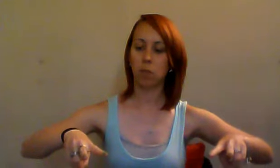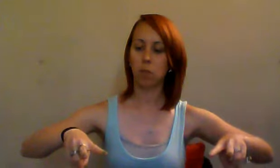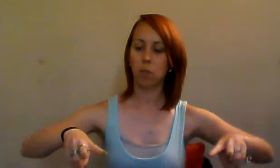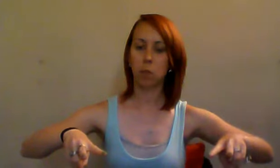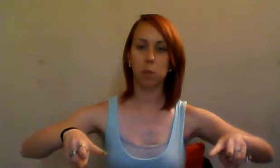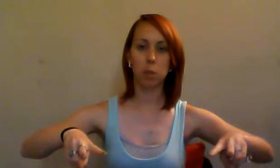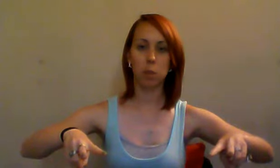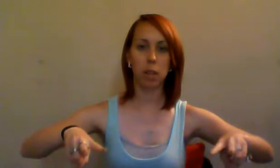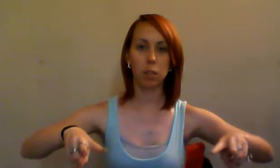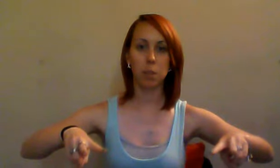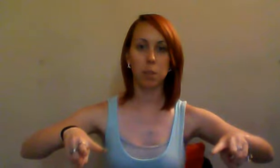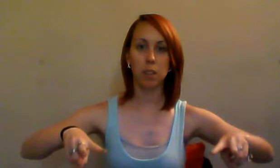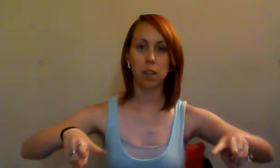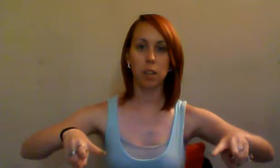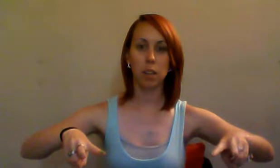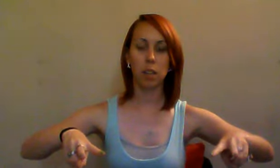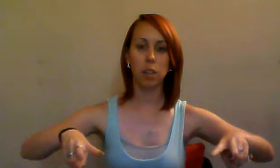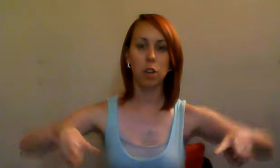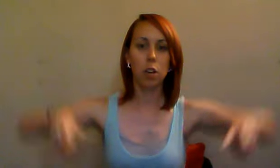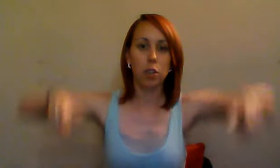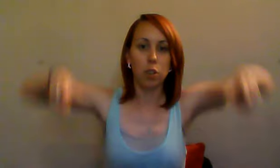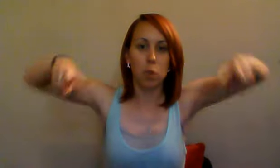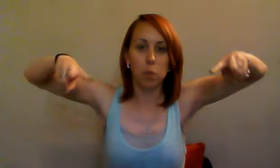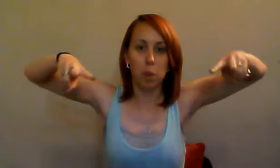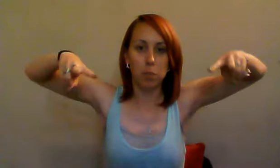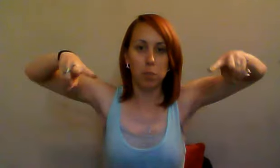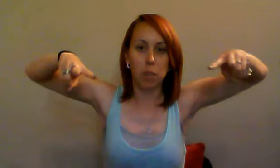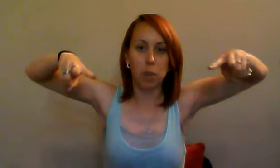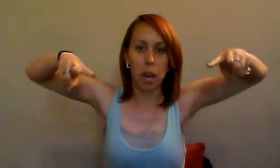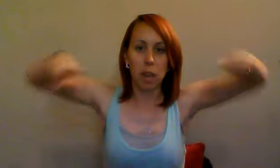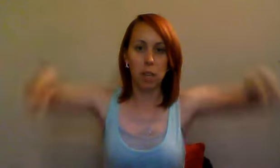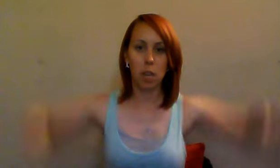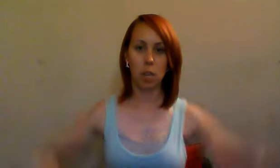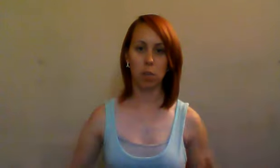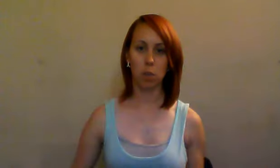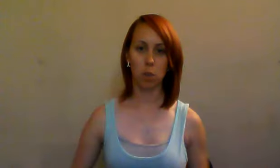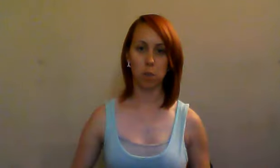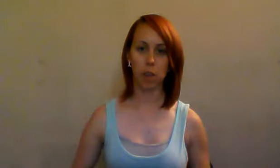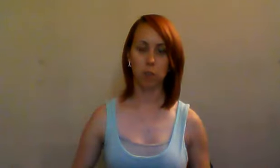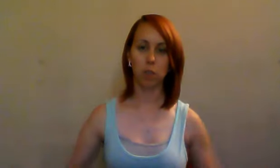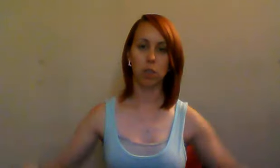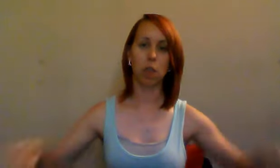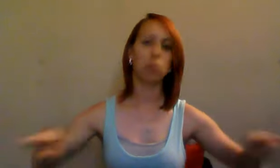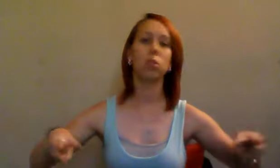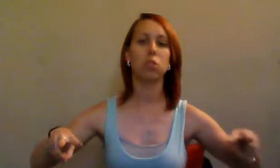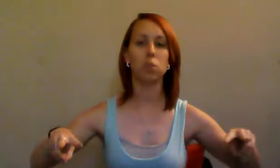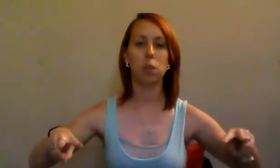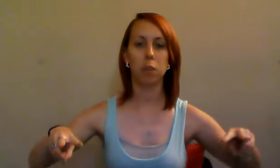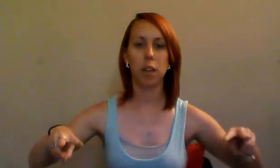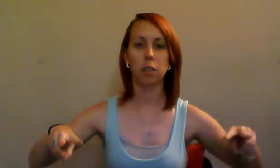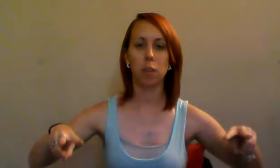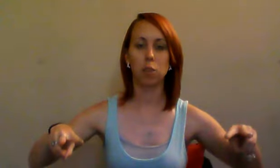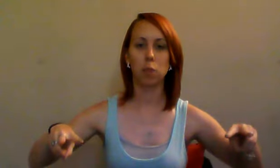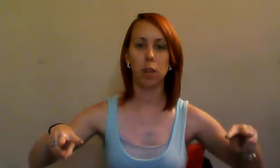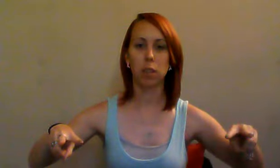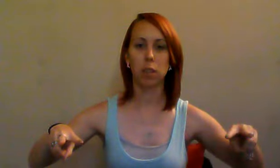I'm going to bring in a little bit of sign etiquette here. You don't want them up super high, and you don't want them down real low. You just want them kind of level with